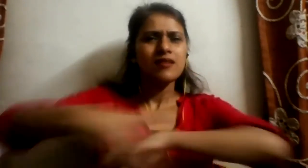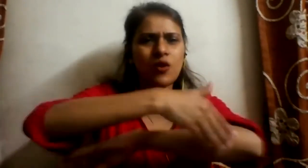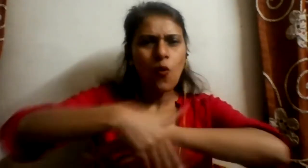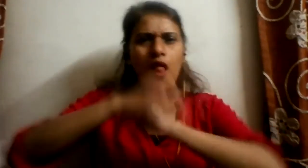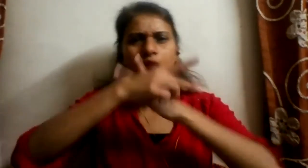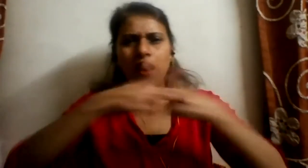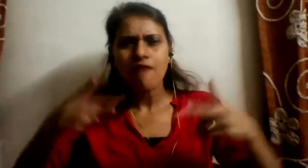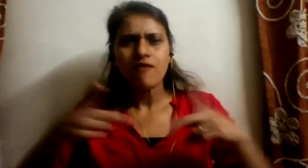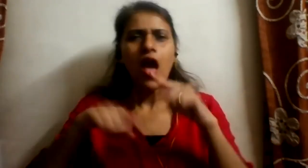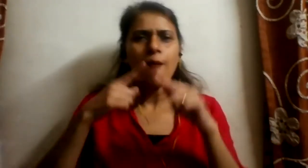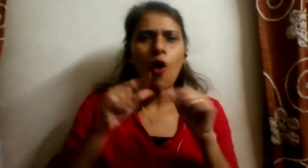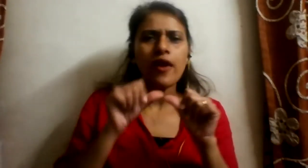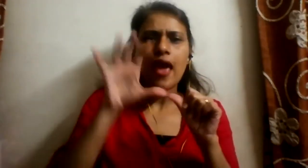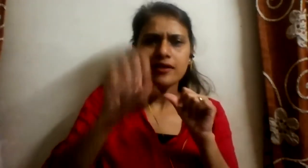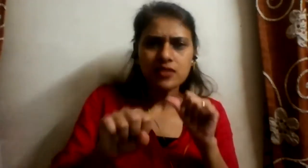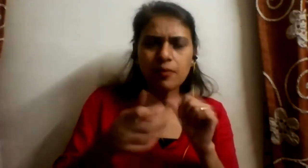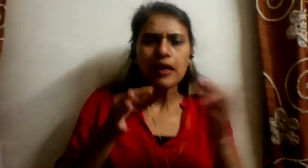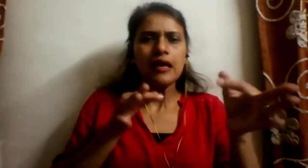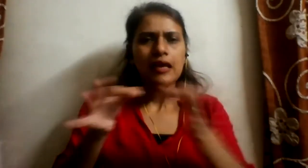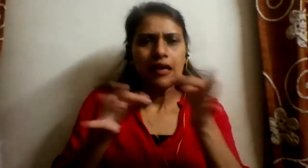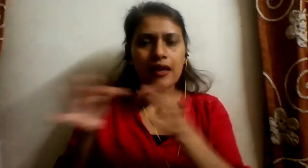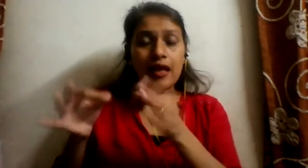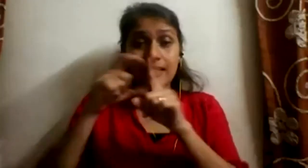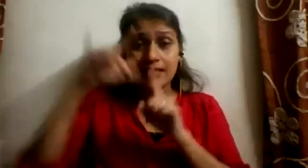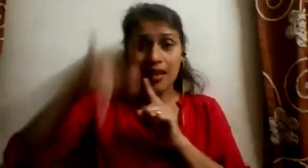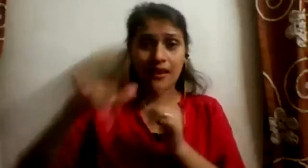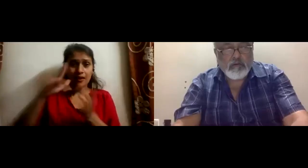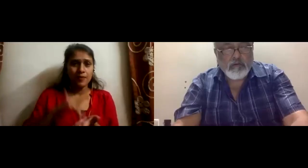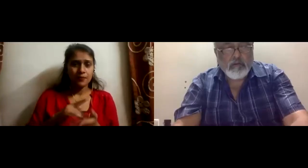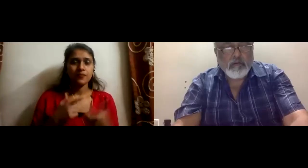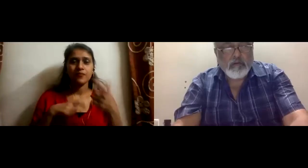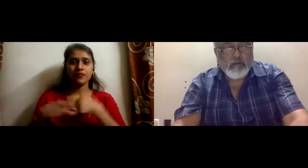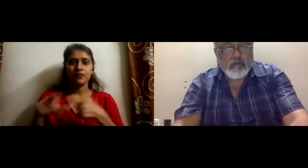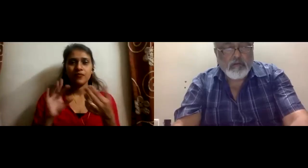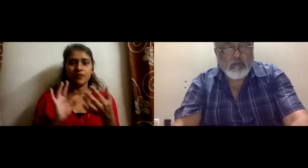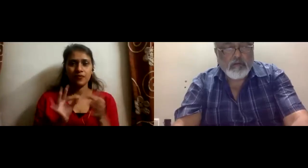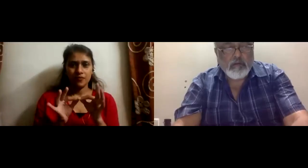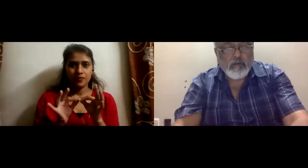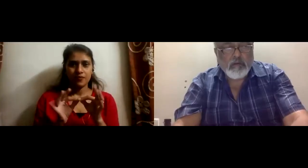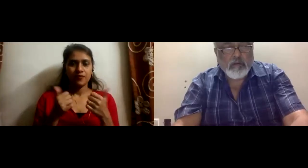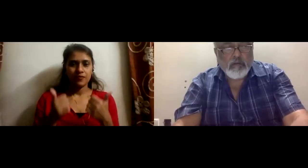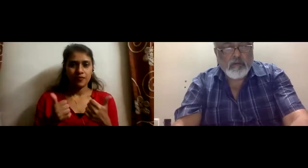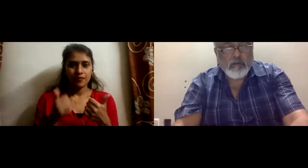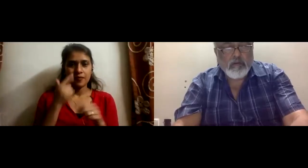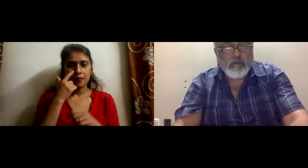accessibility. In fact, in Delhi, the Delhi Commissioner for Persons with Disabilities organized a training